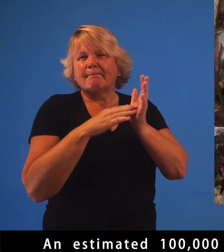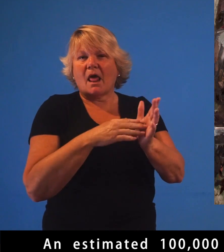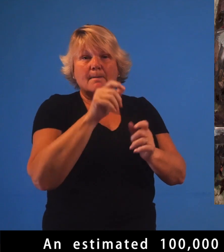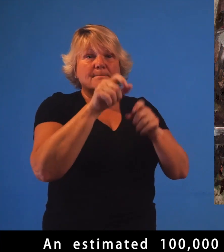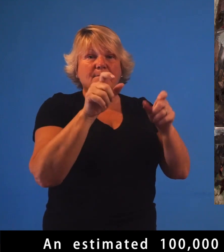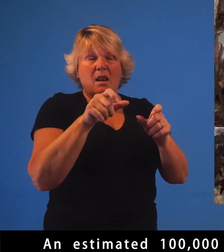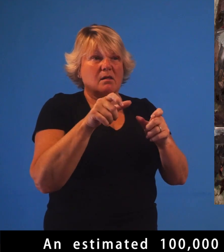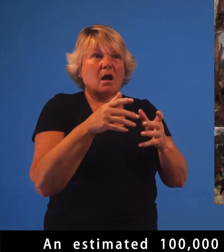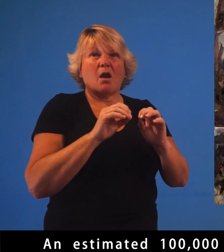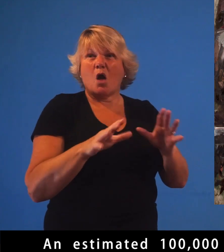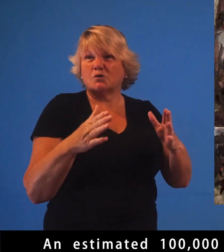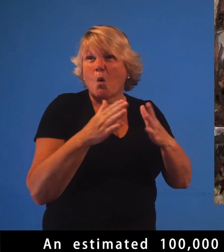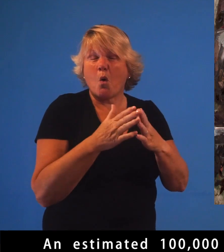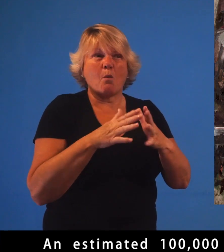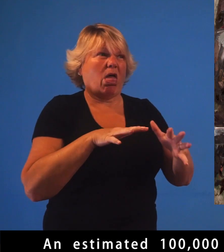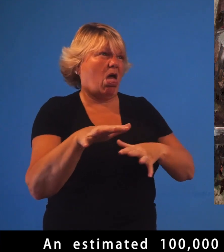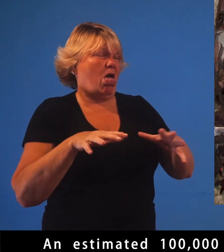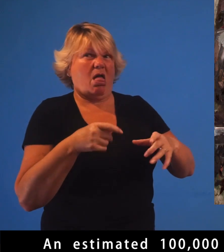million people displaced.